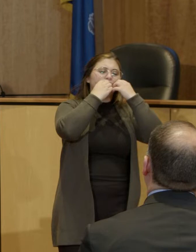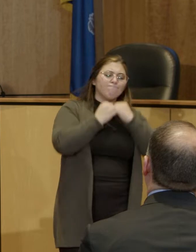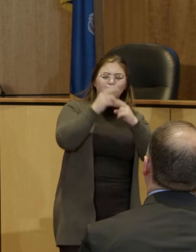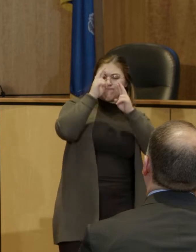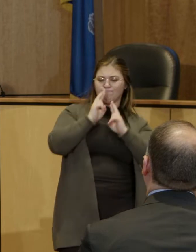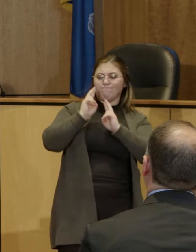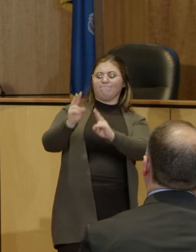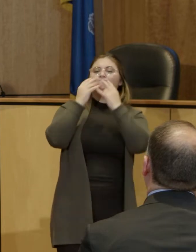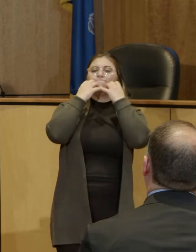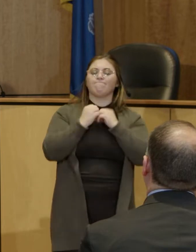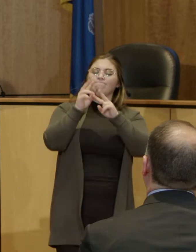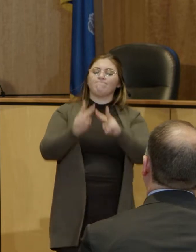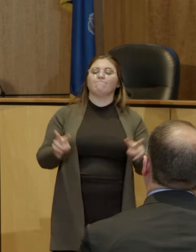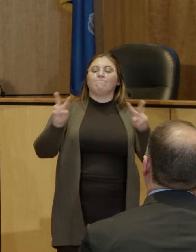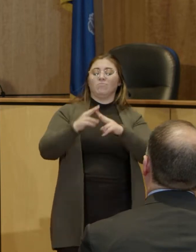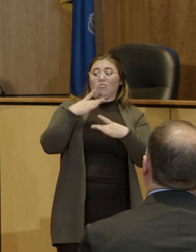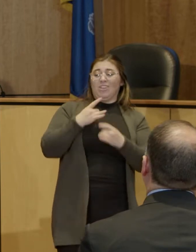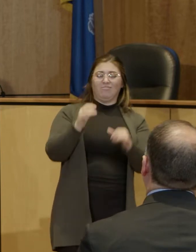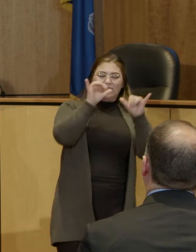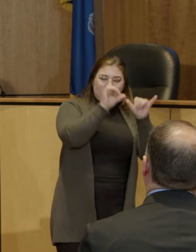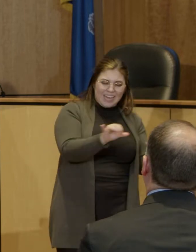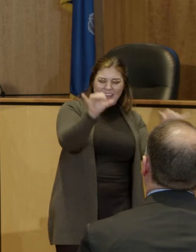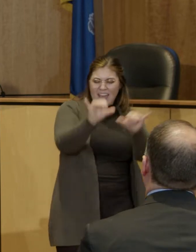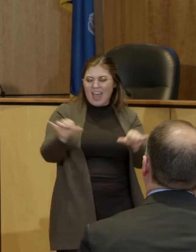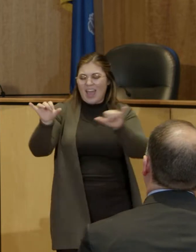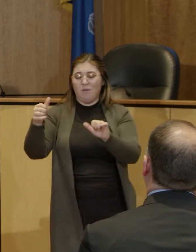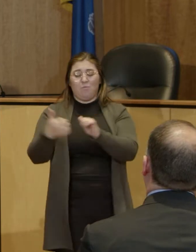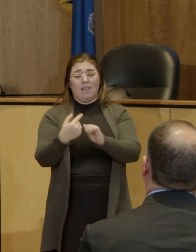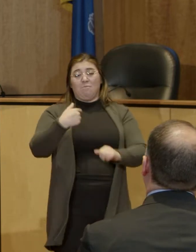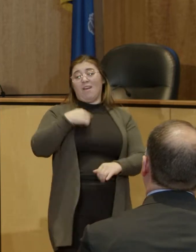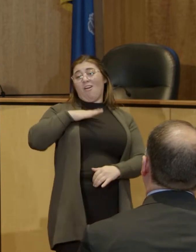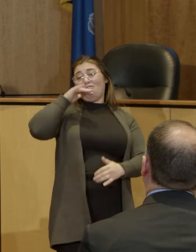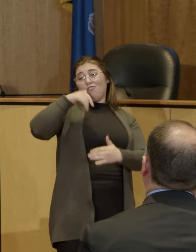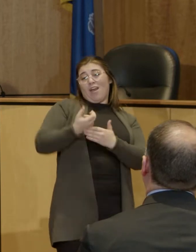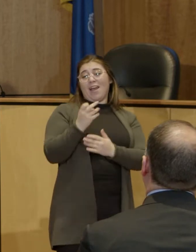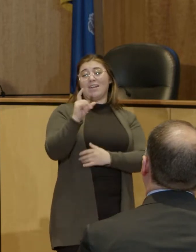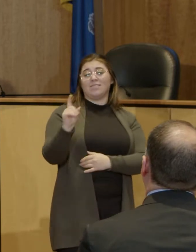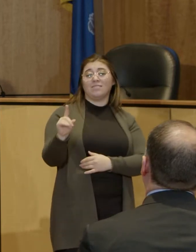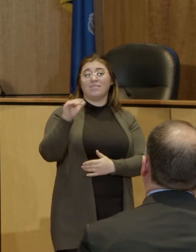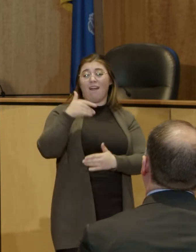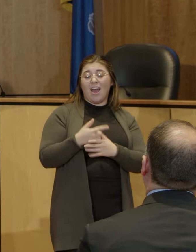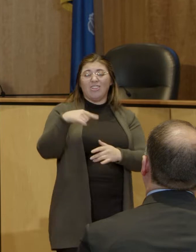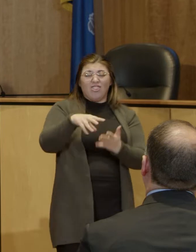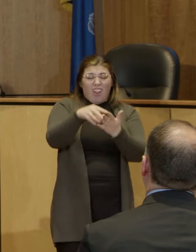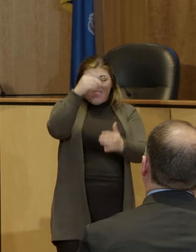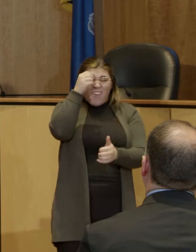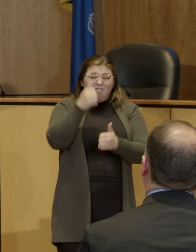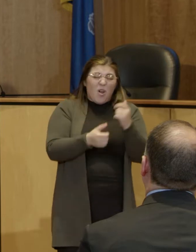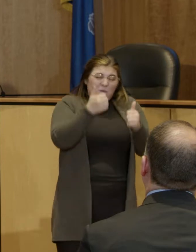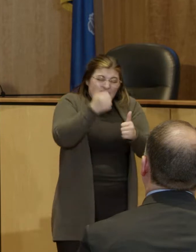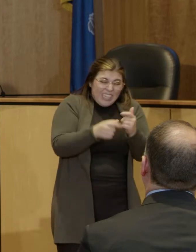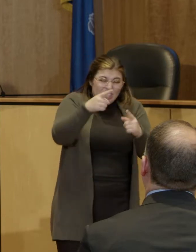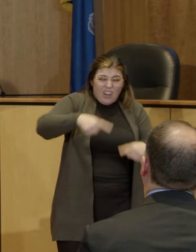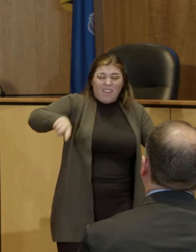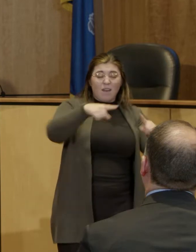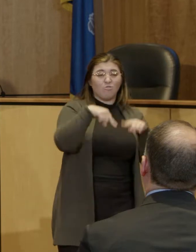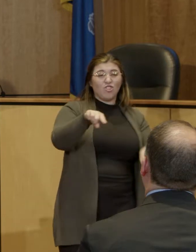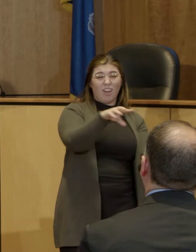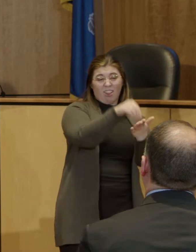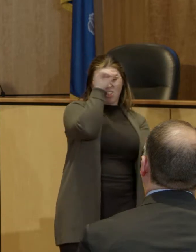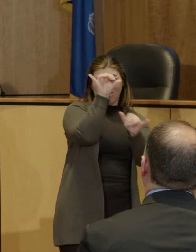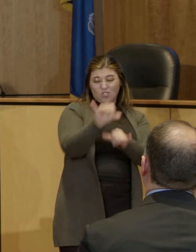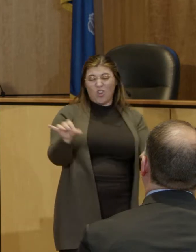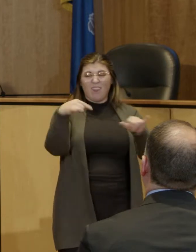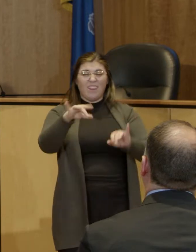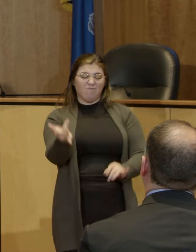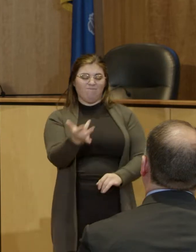respect, value, and interest that she did with me, her grandson. And she learned from each and every one of them. To me, this